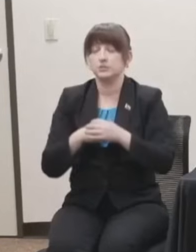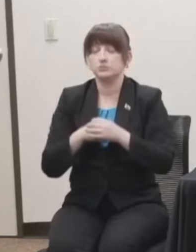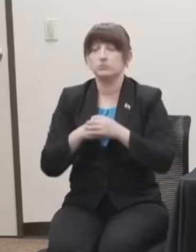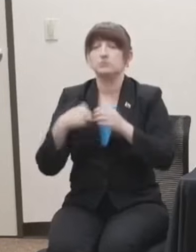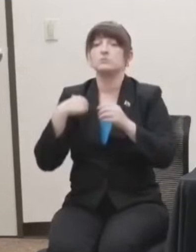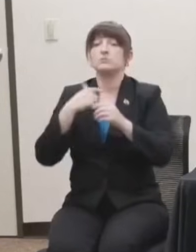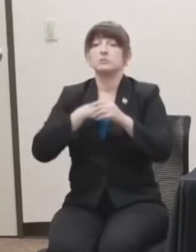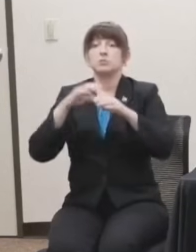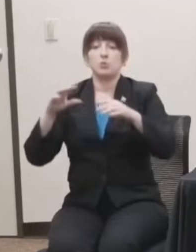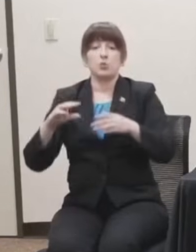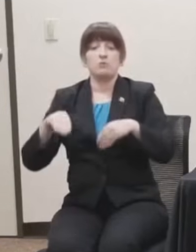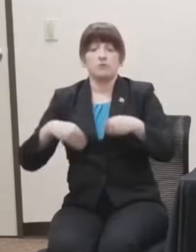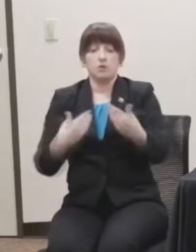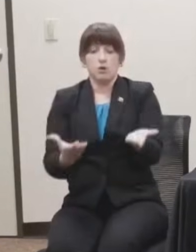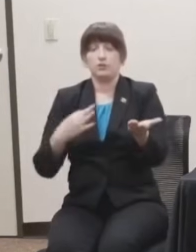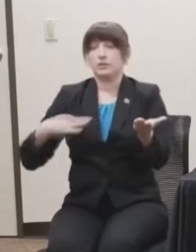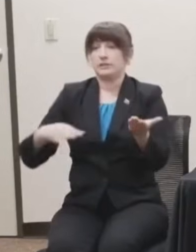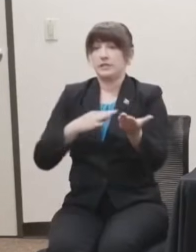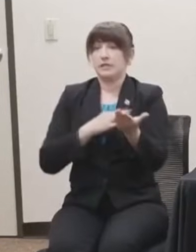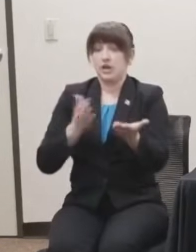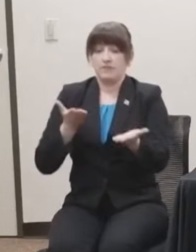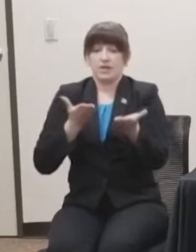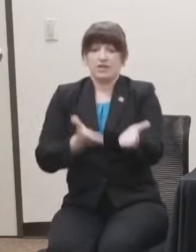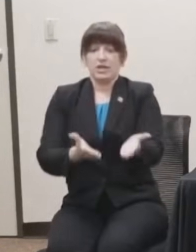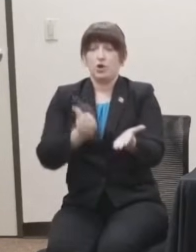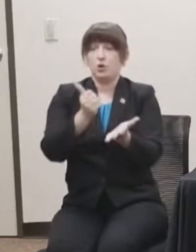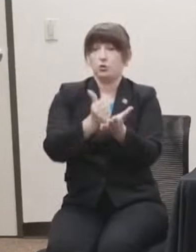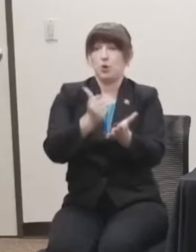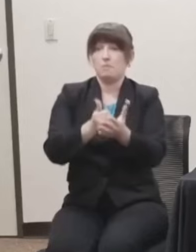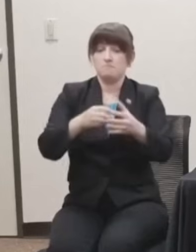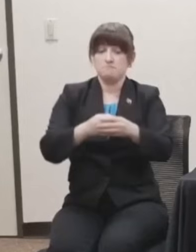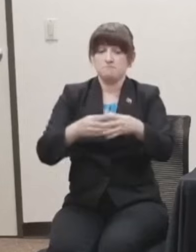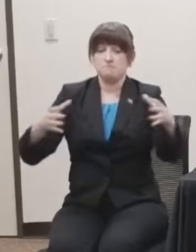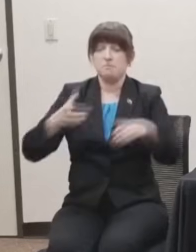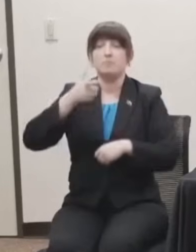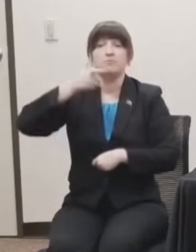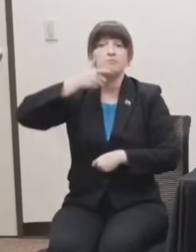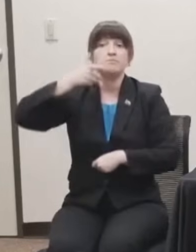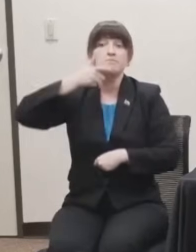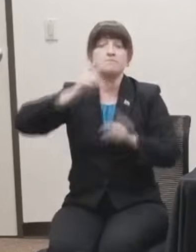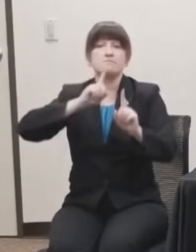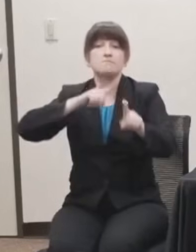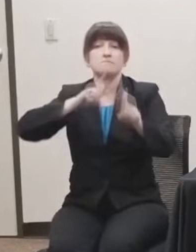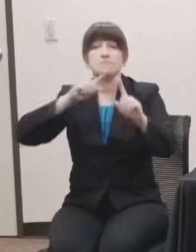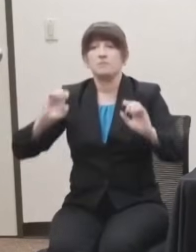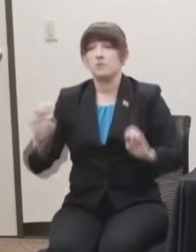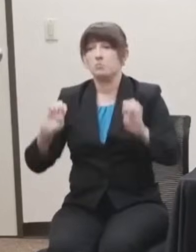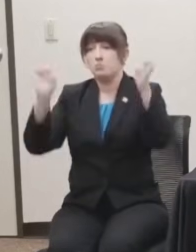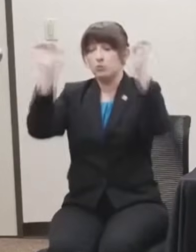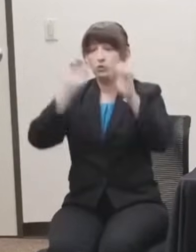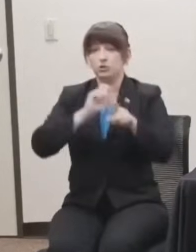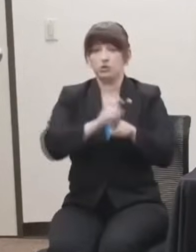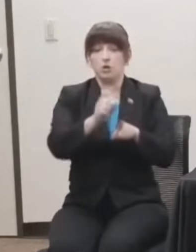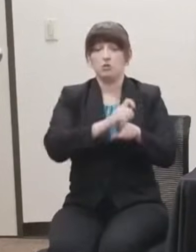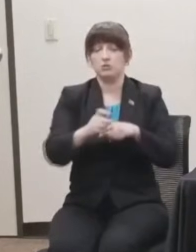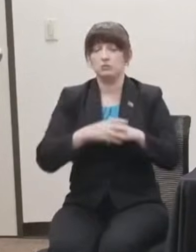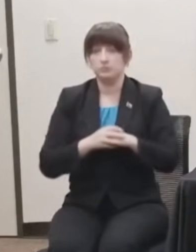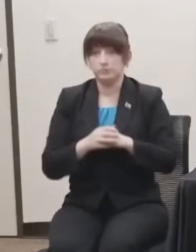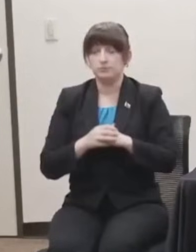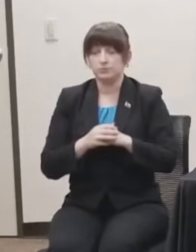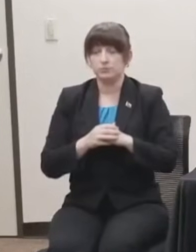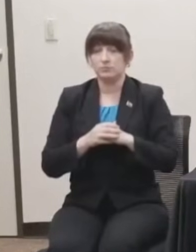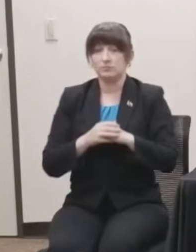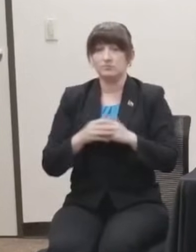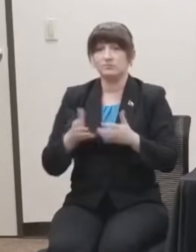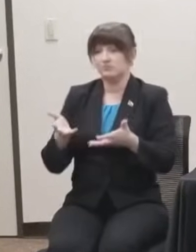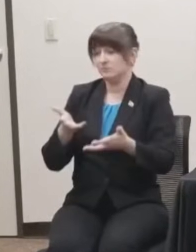with them to handle 911 calls and handle calls with concerned family members. Dealing with the families of these missing individuals, there's